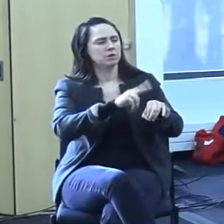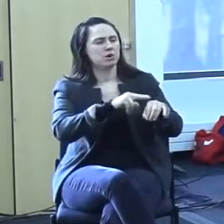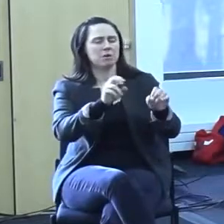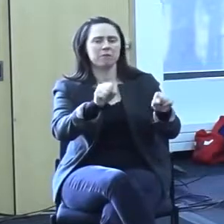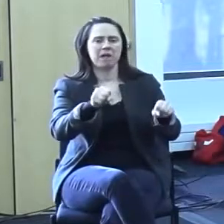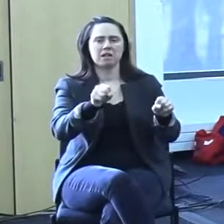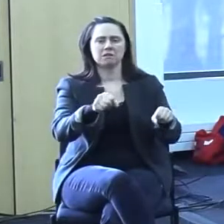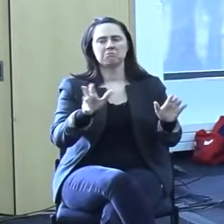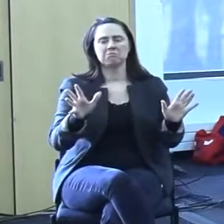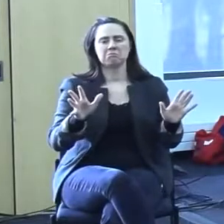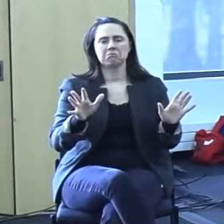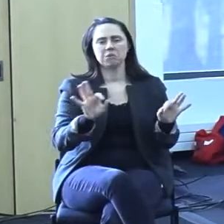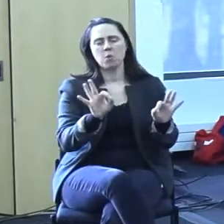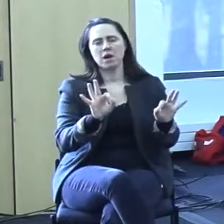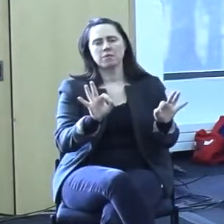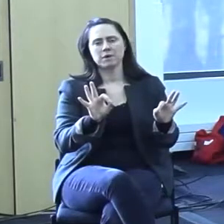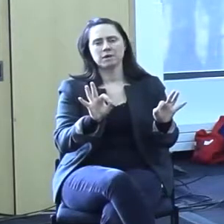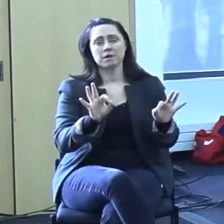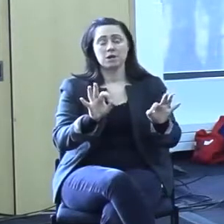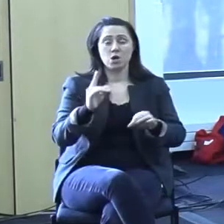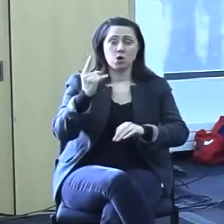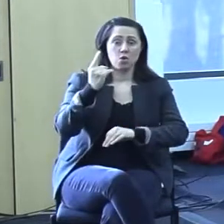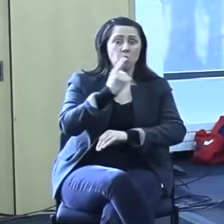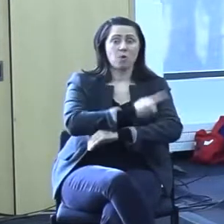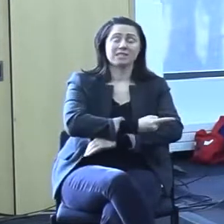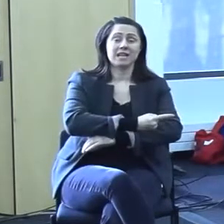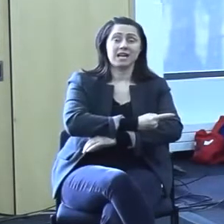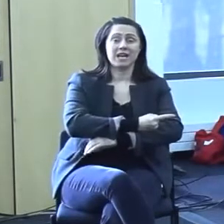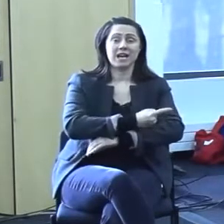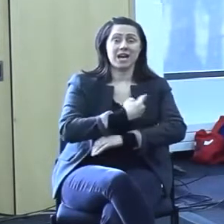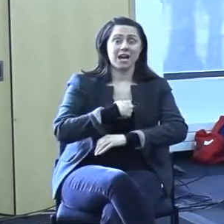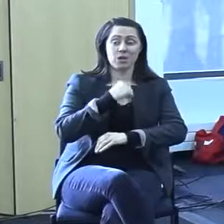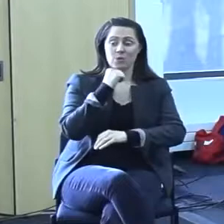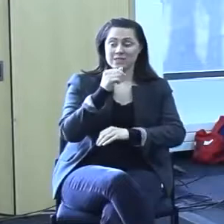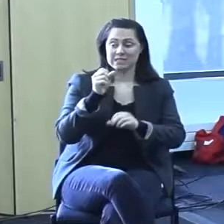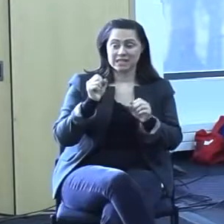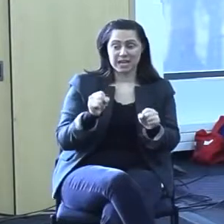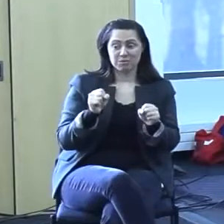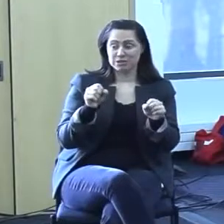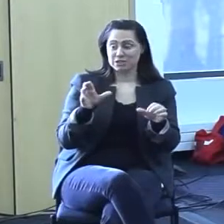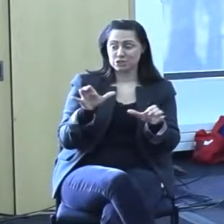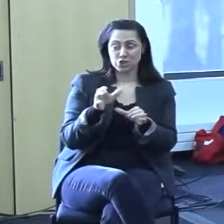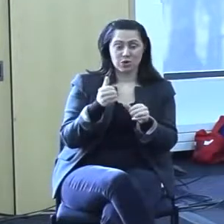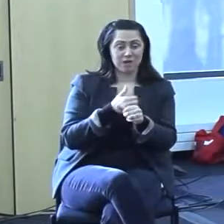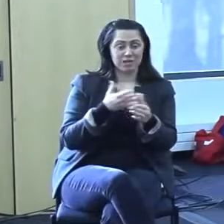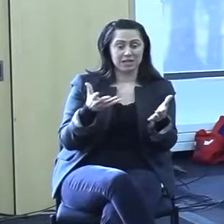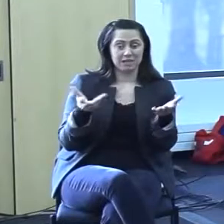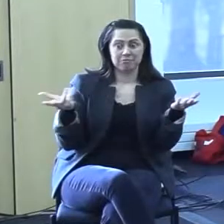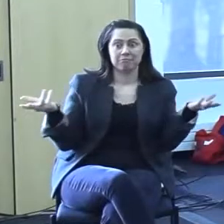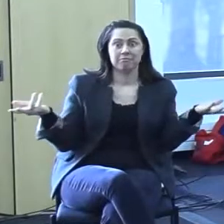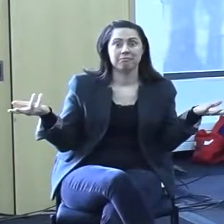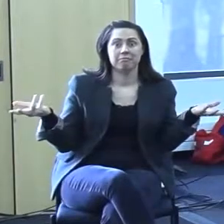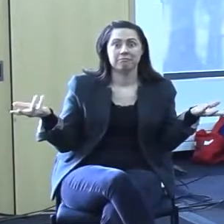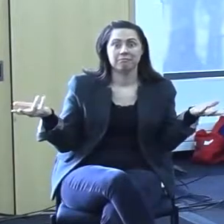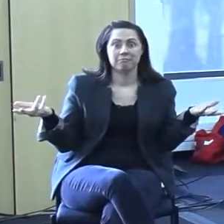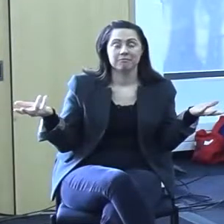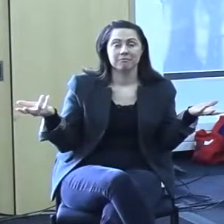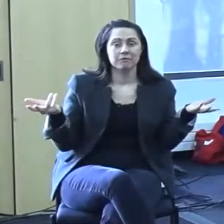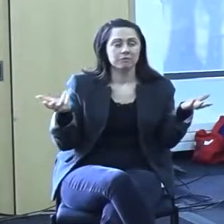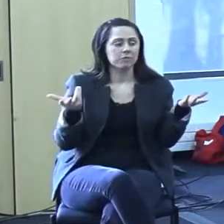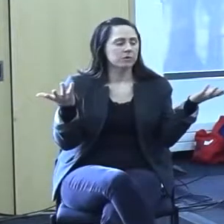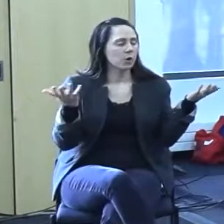And one day I wasn't able to do everything. So